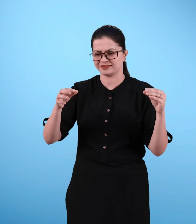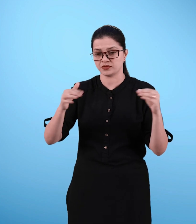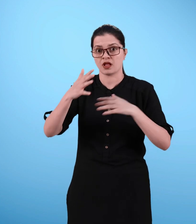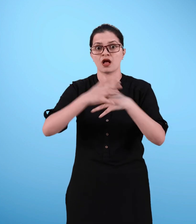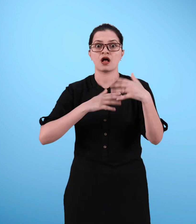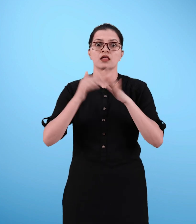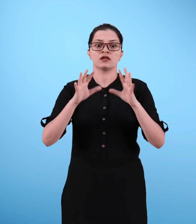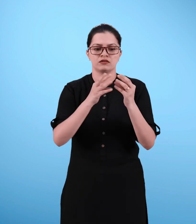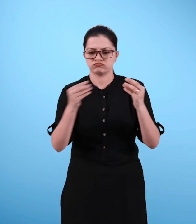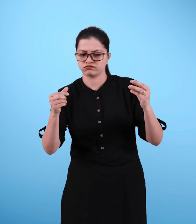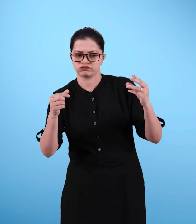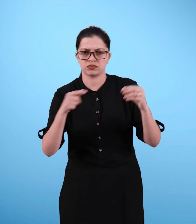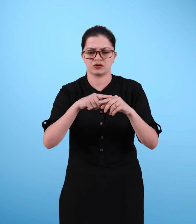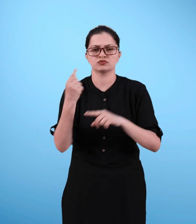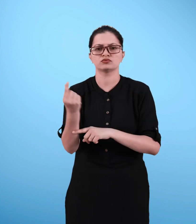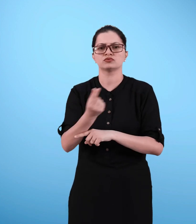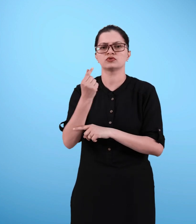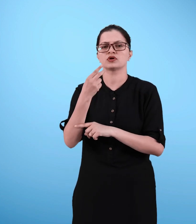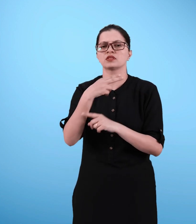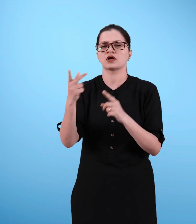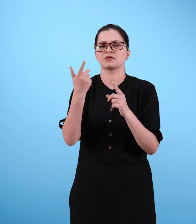hand spindle, also called tuckly.